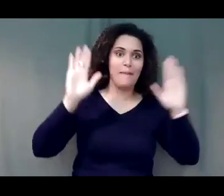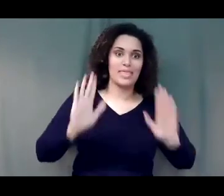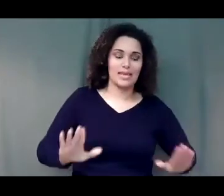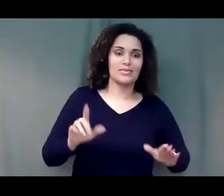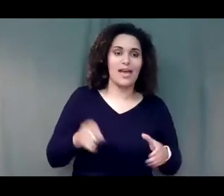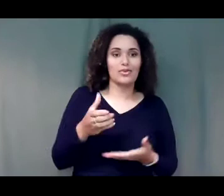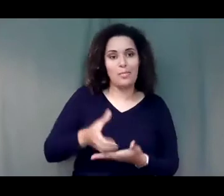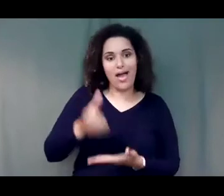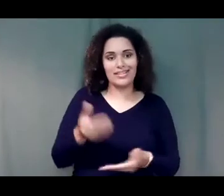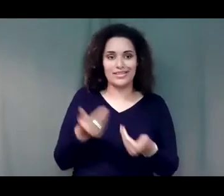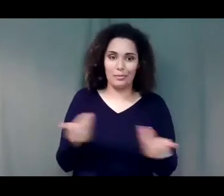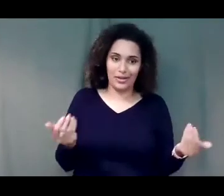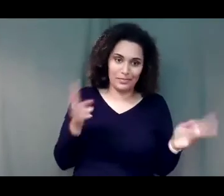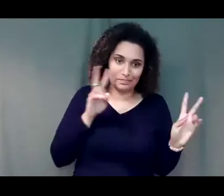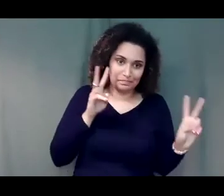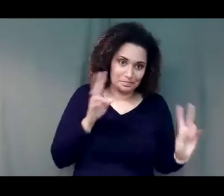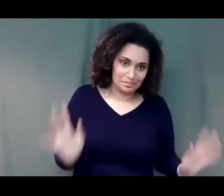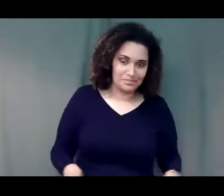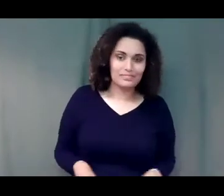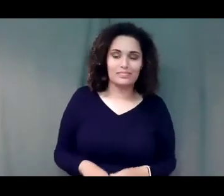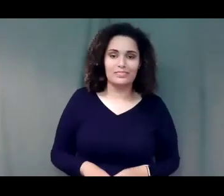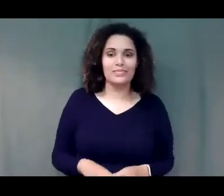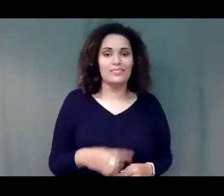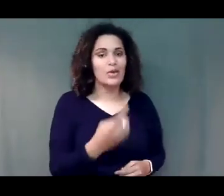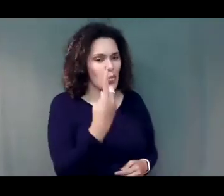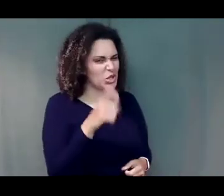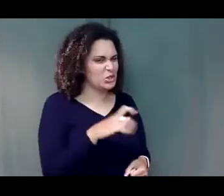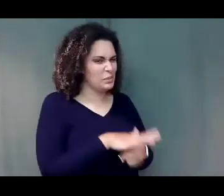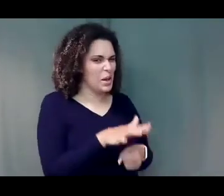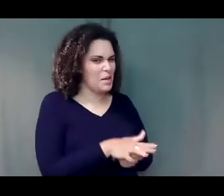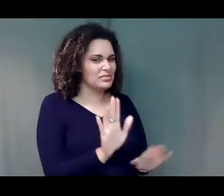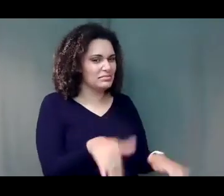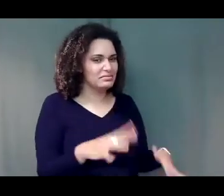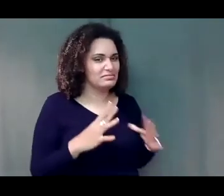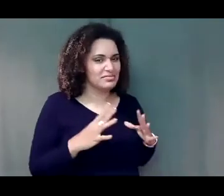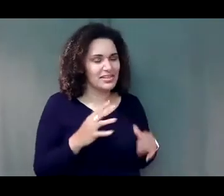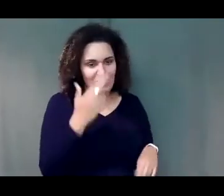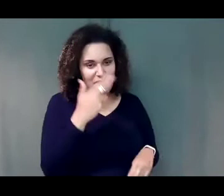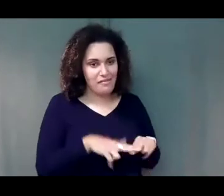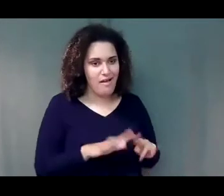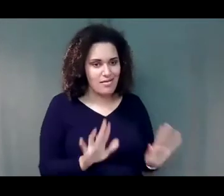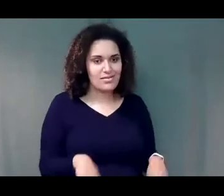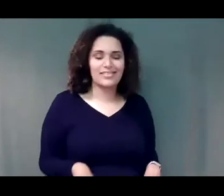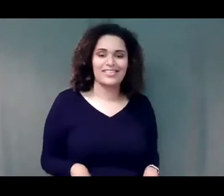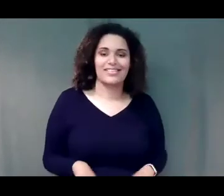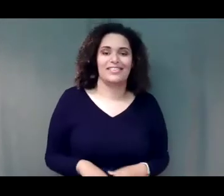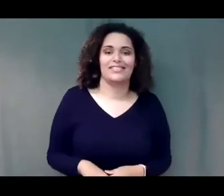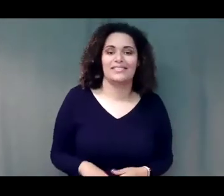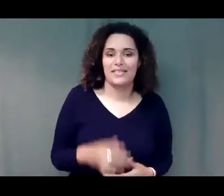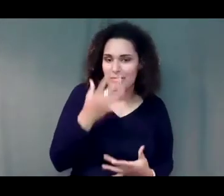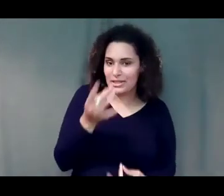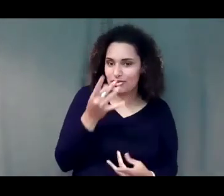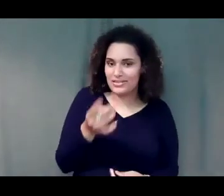it separately. But one usually should be fine. Yeah, anyway, it'll be fun to see what it does. Interesting to see. Yeah.